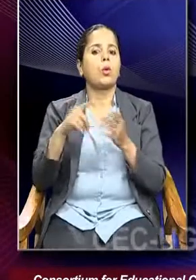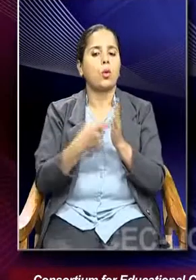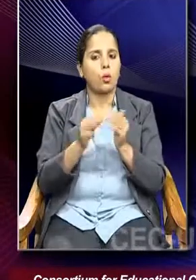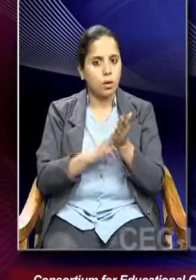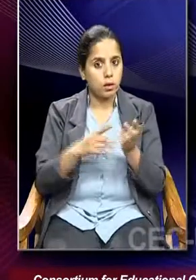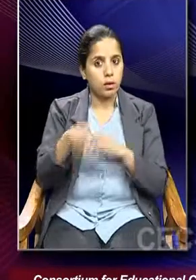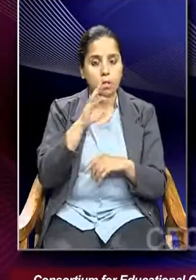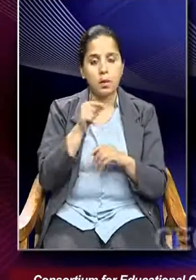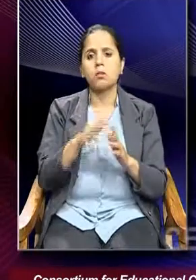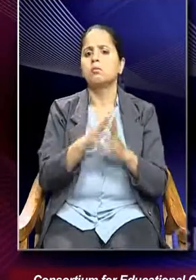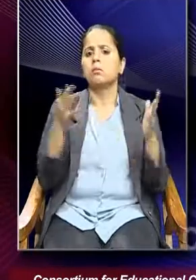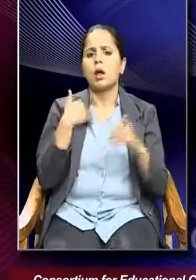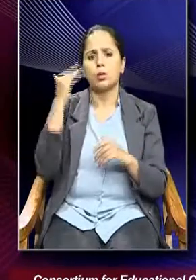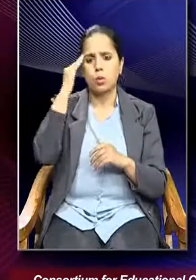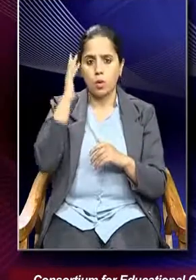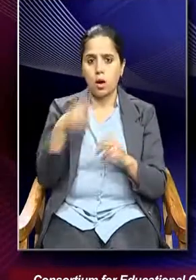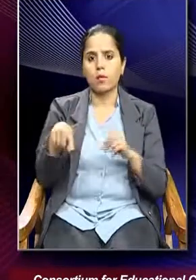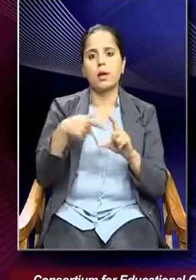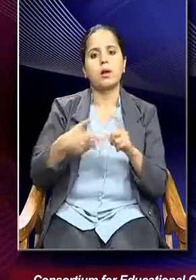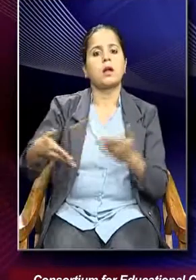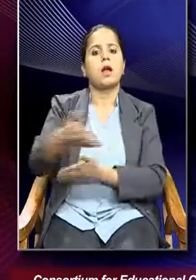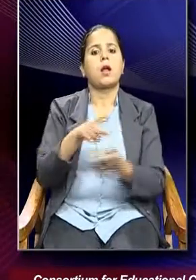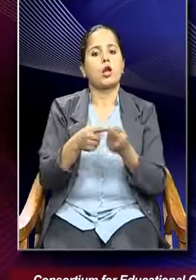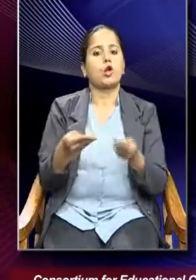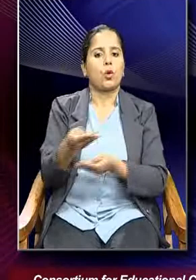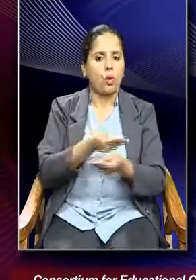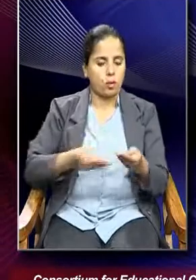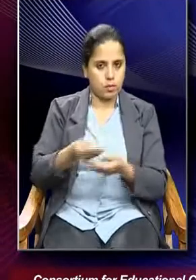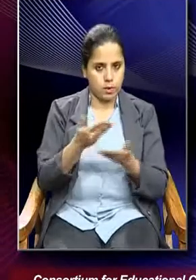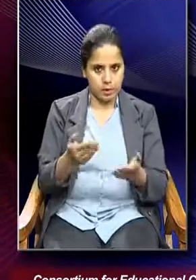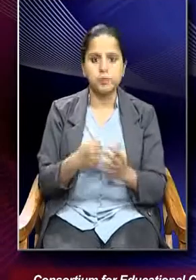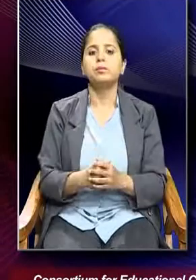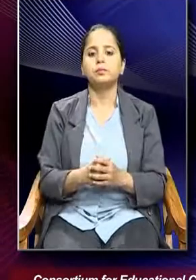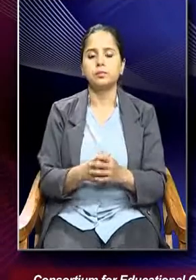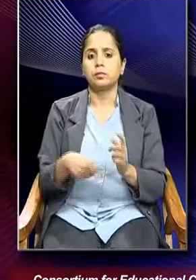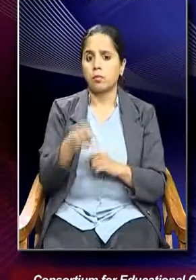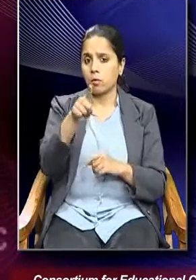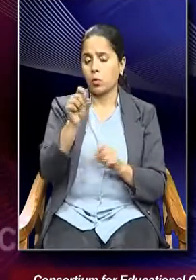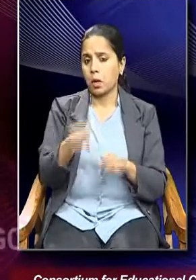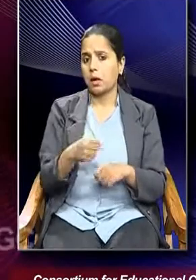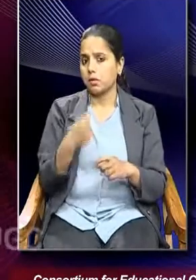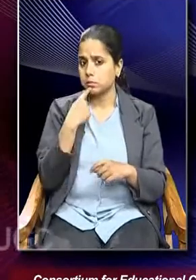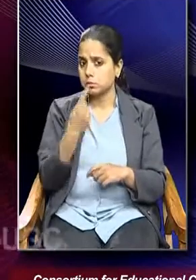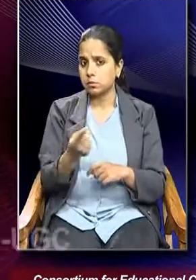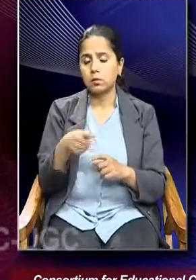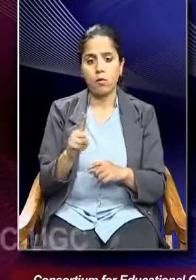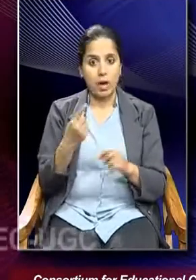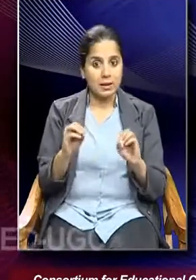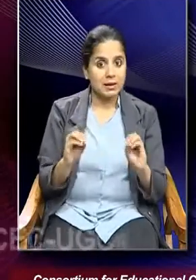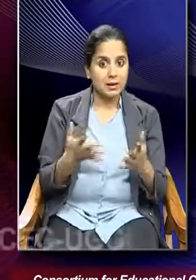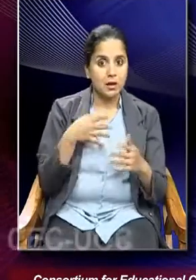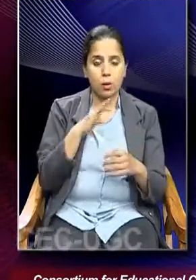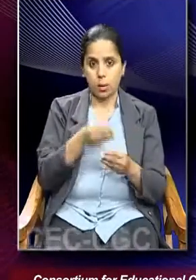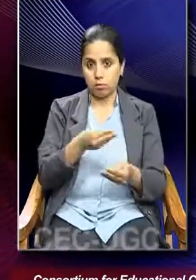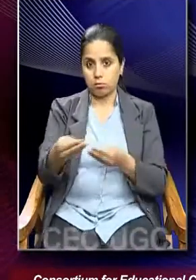known theorem in environmental economics. So one can say that the initial allocation